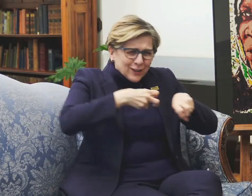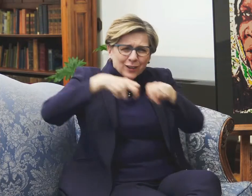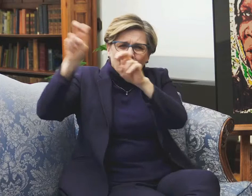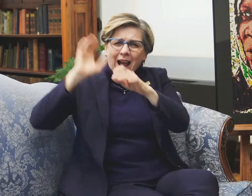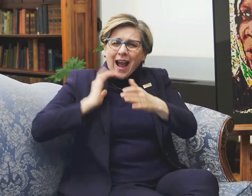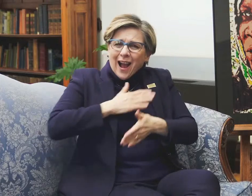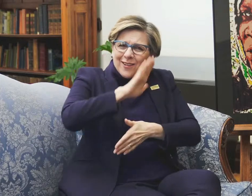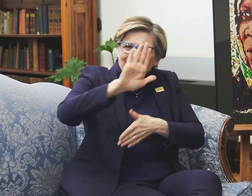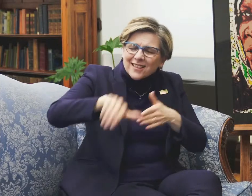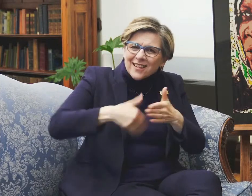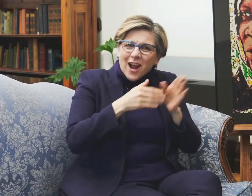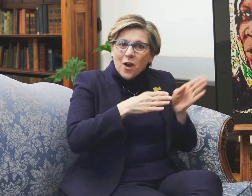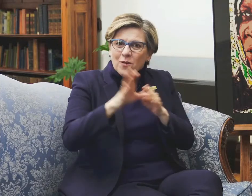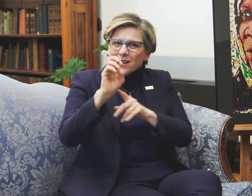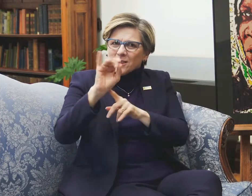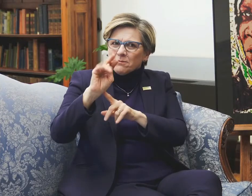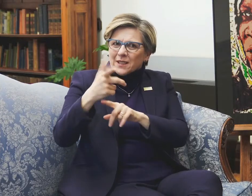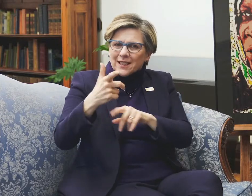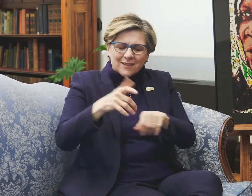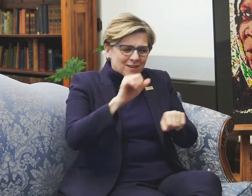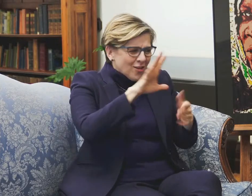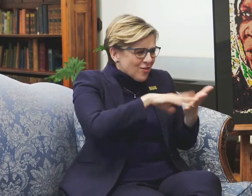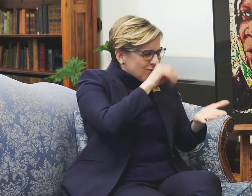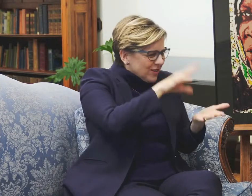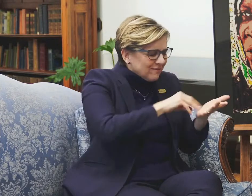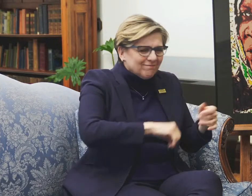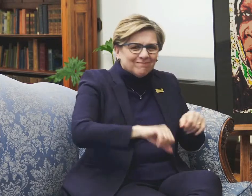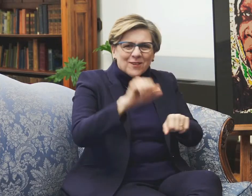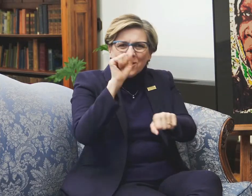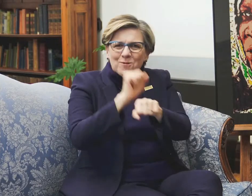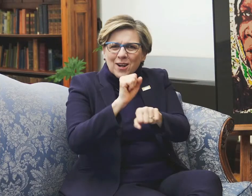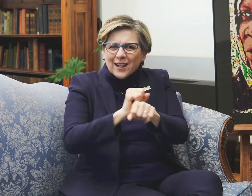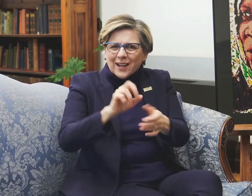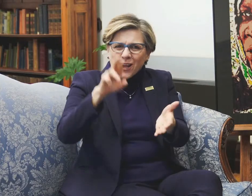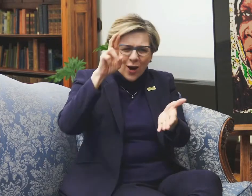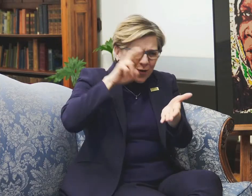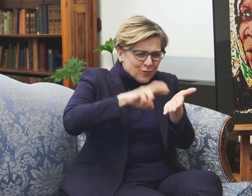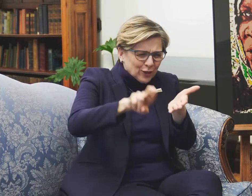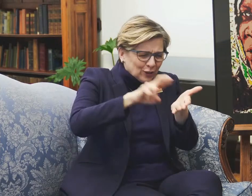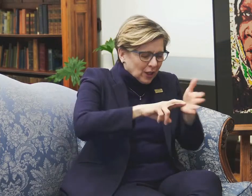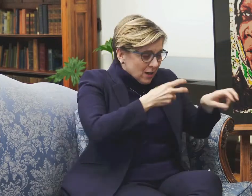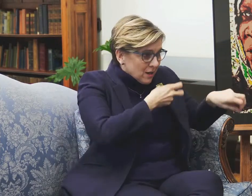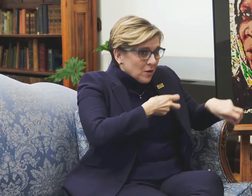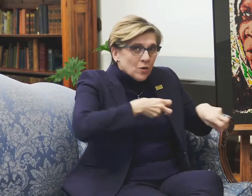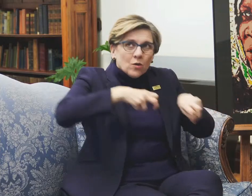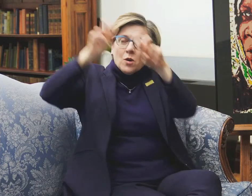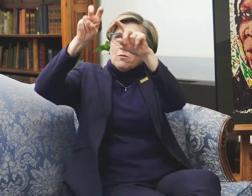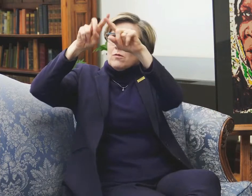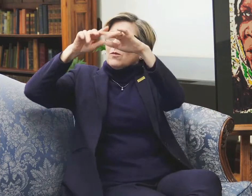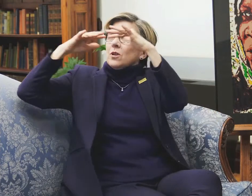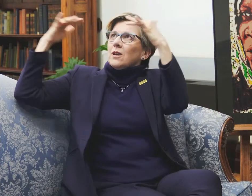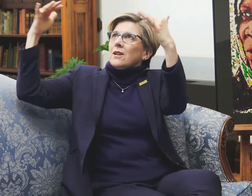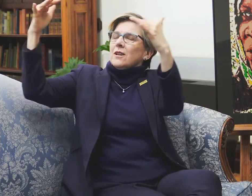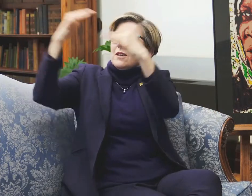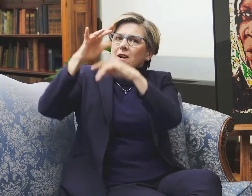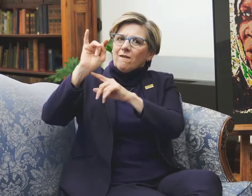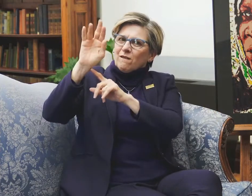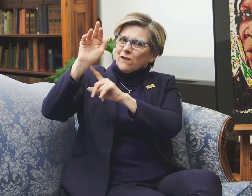community. We shifted our entire way of being. The way we learn, the way we work, the way we conduct research, all shifted to the